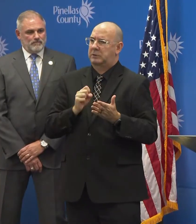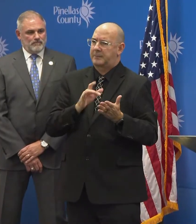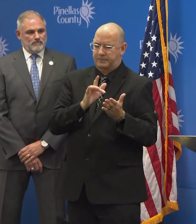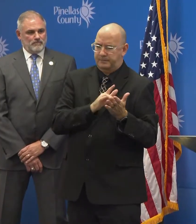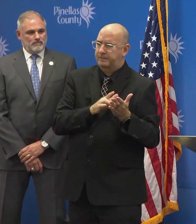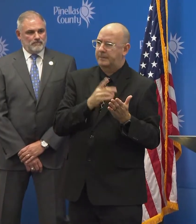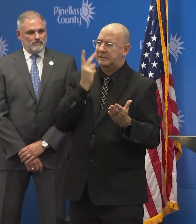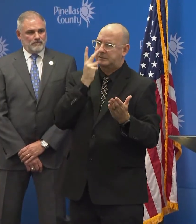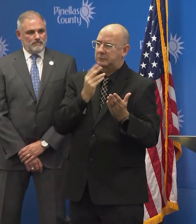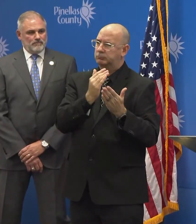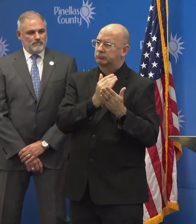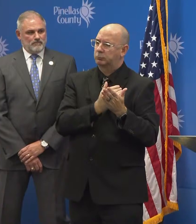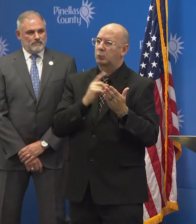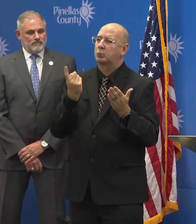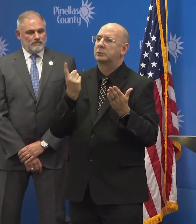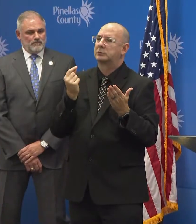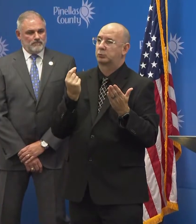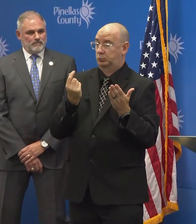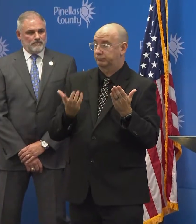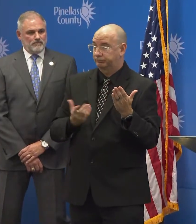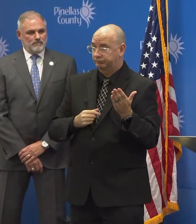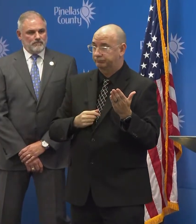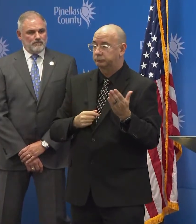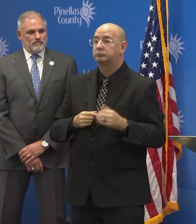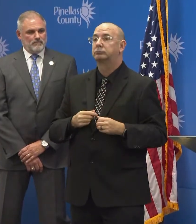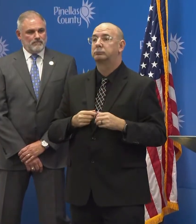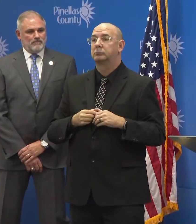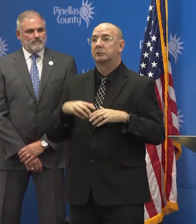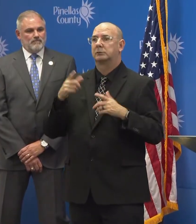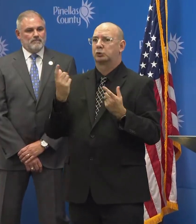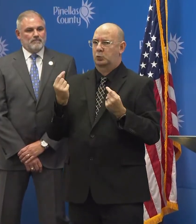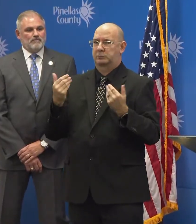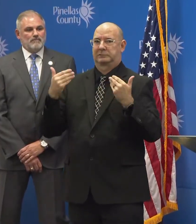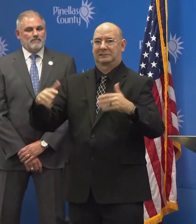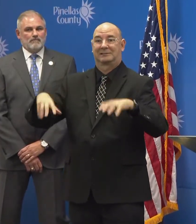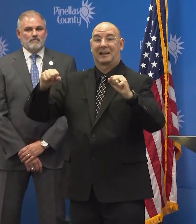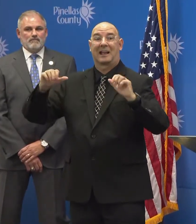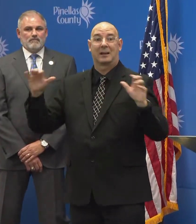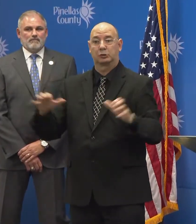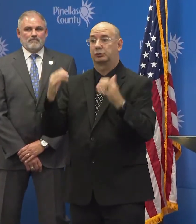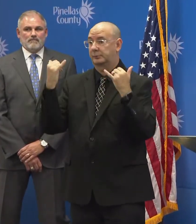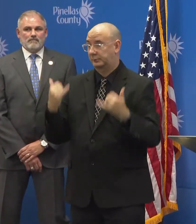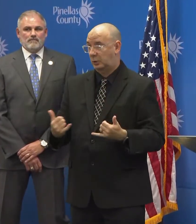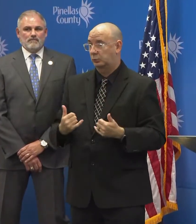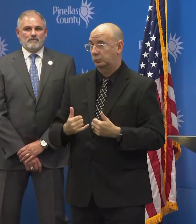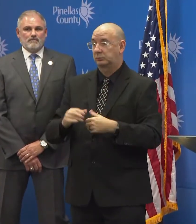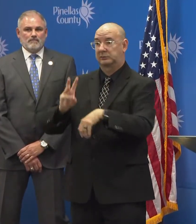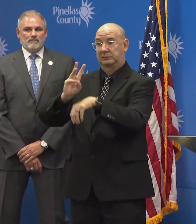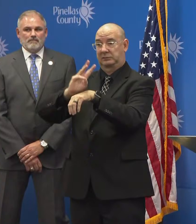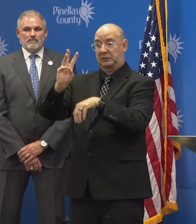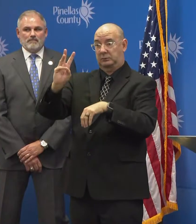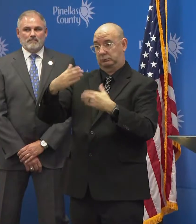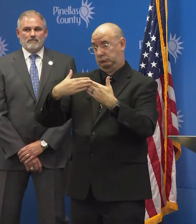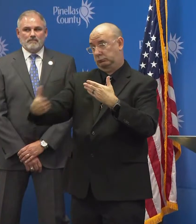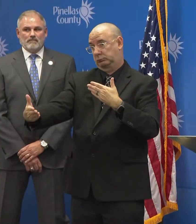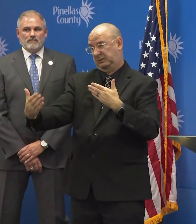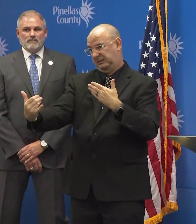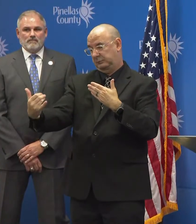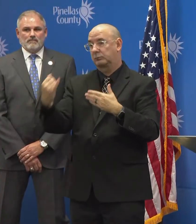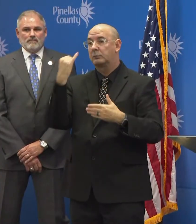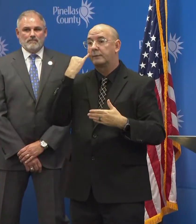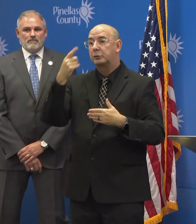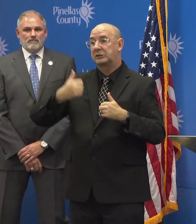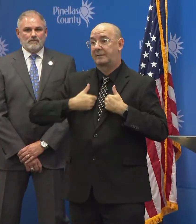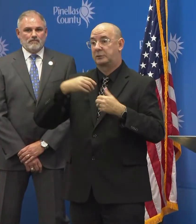this county to act is now. Effective 6 p.m. tonight, all residents in Evacuation Zone A, including our mobile